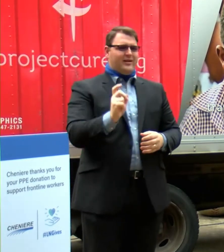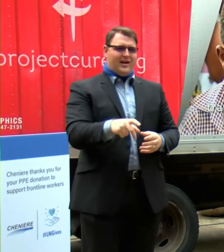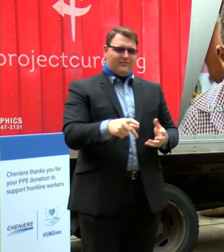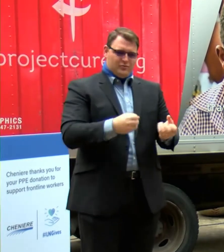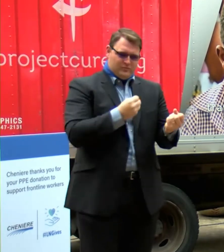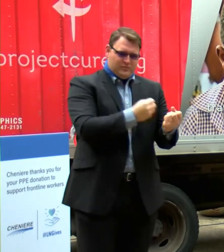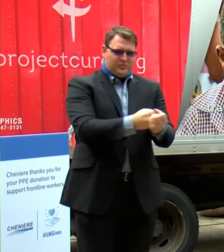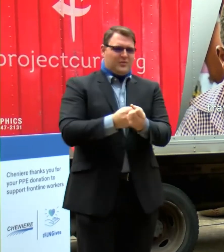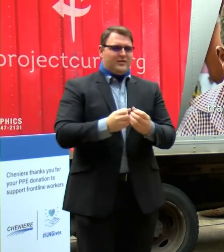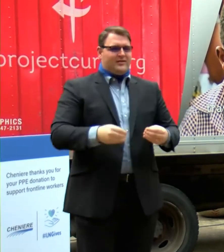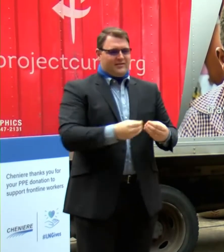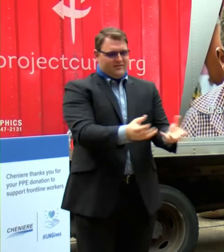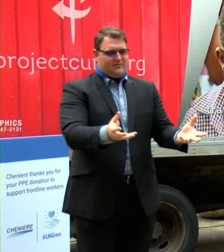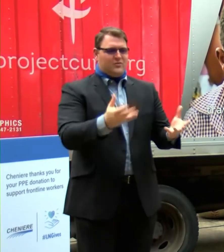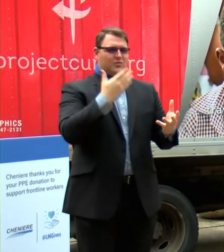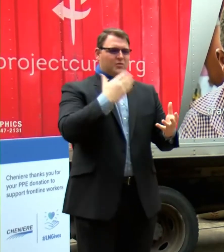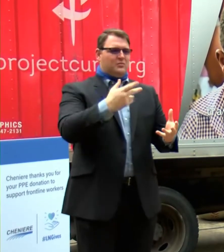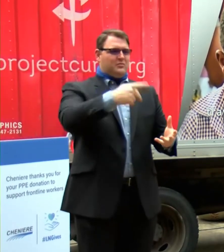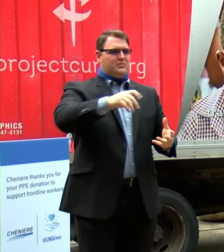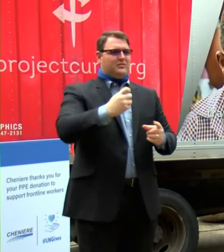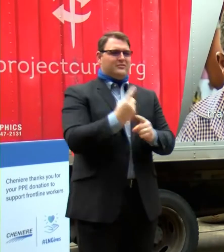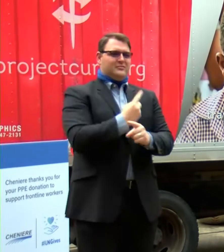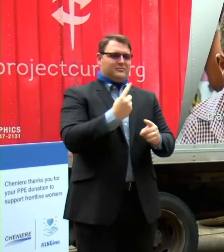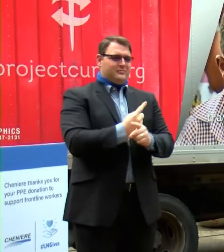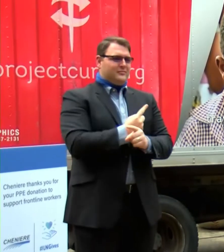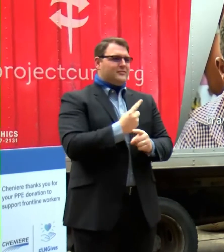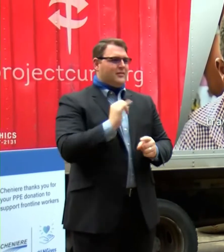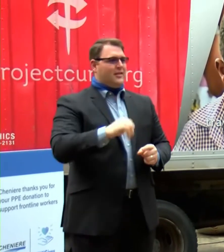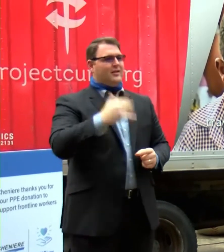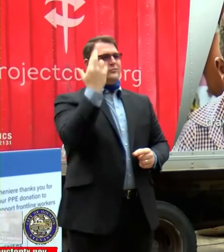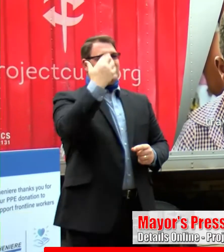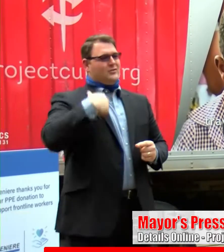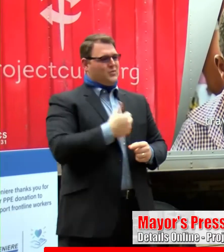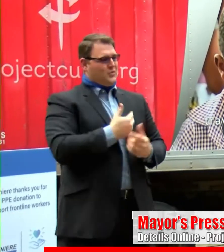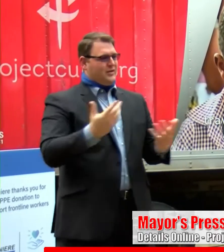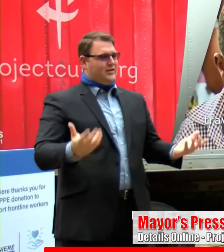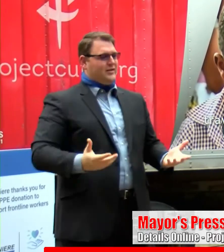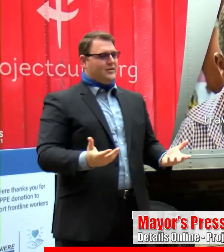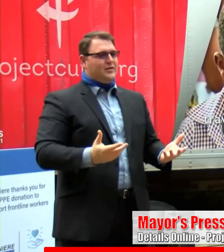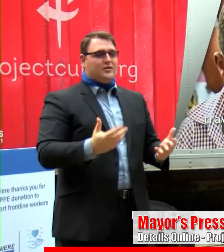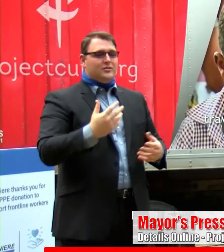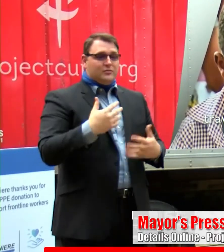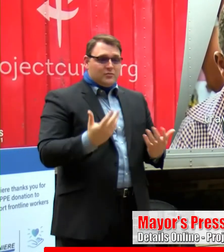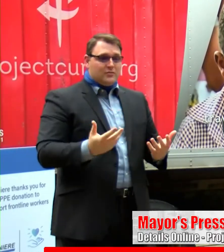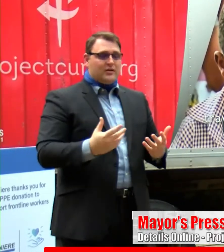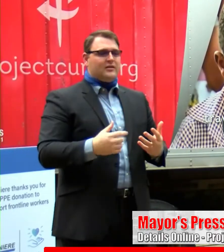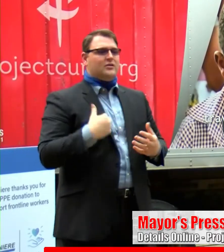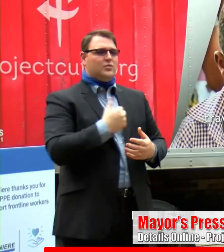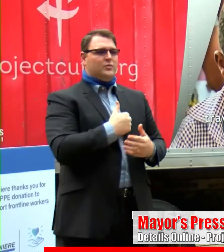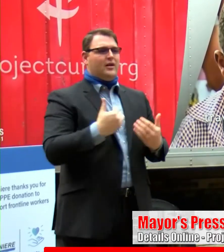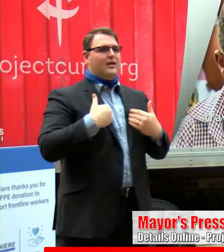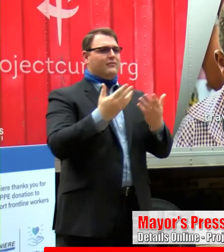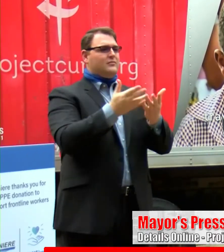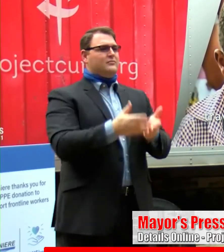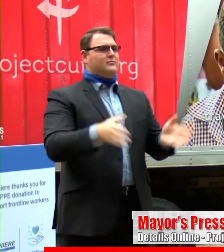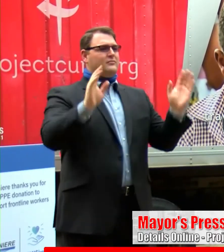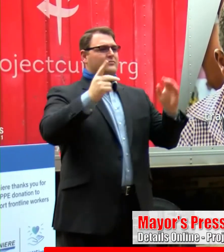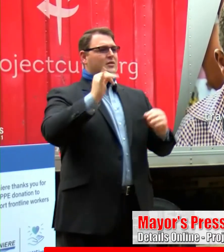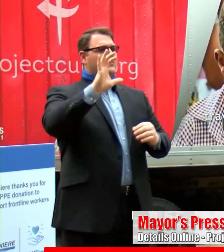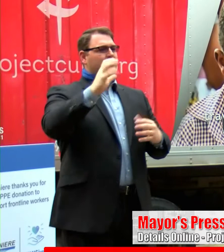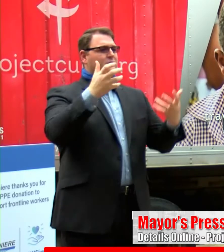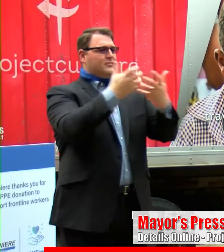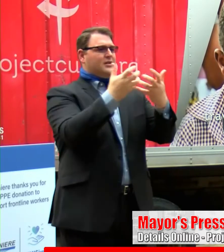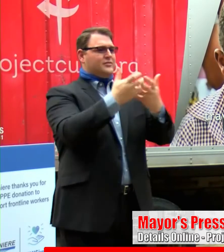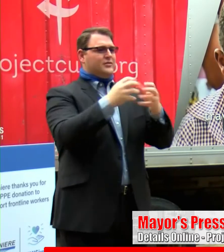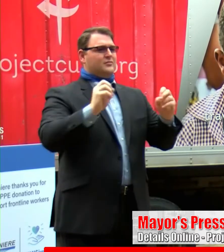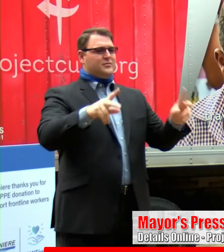doing. As they have mentioned, we are here to put down a public matching opportunity, dollar for dollar, to Project